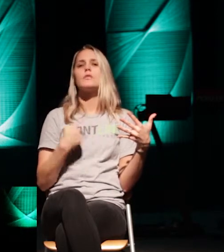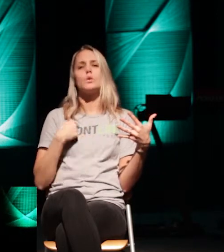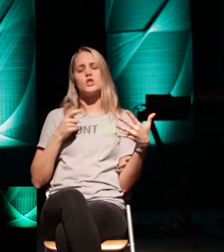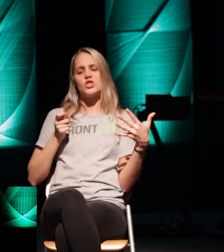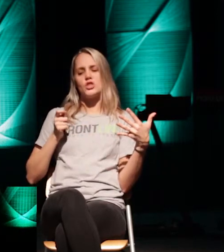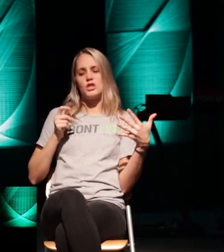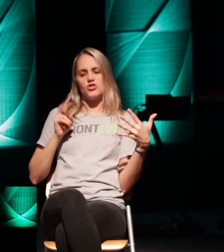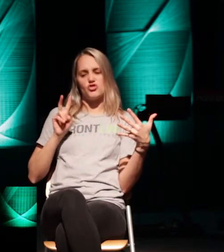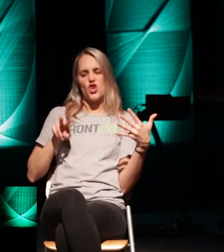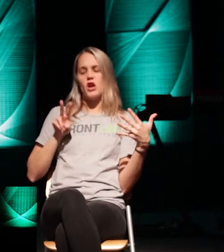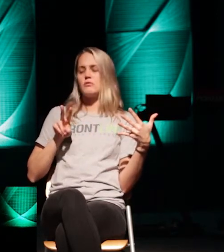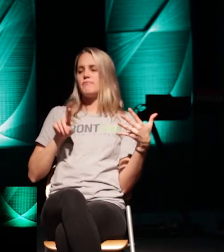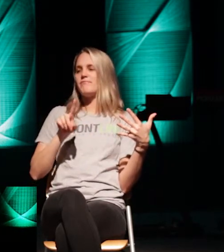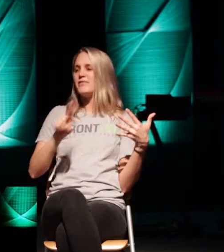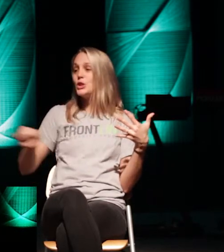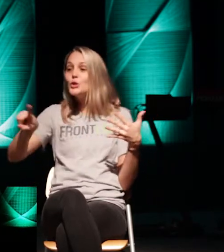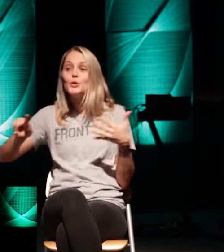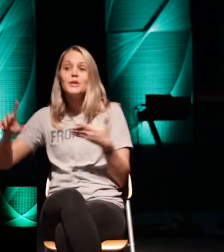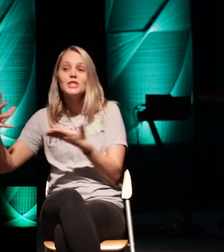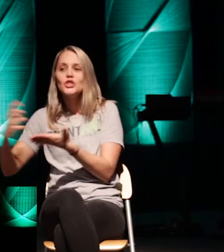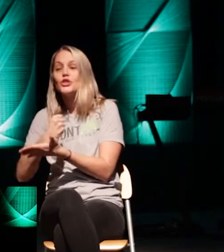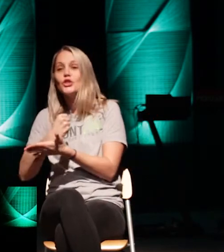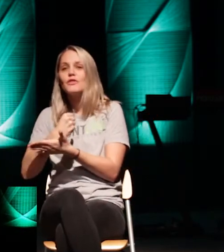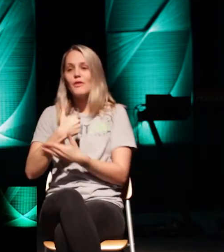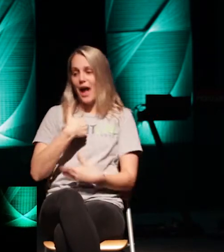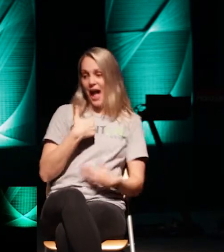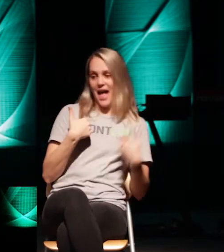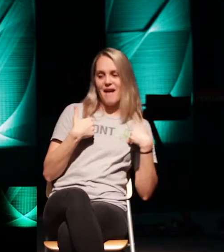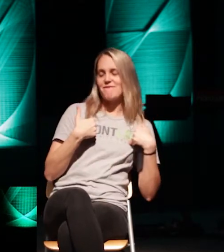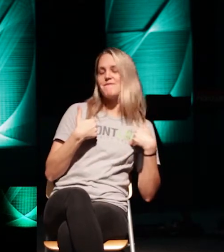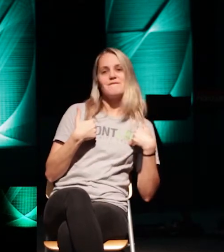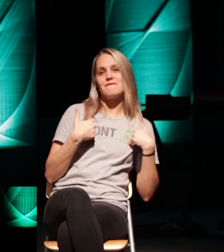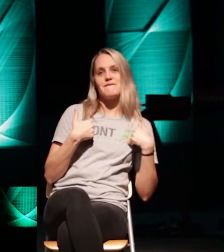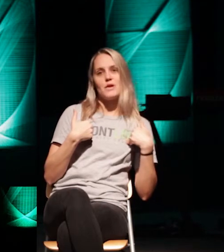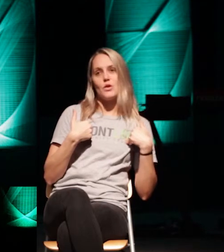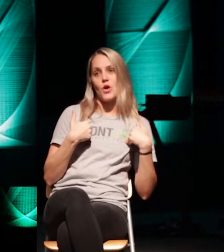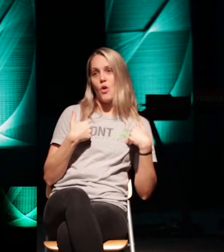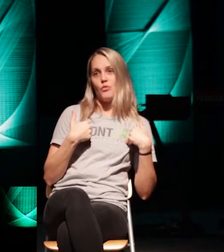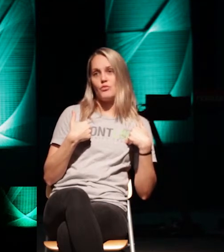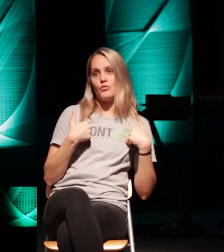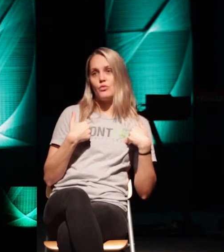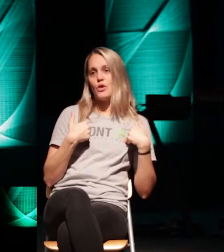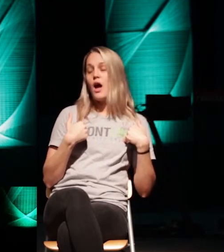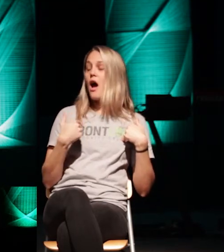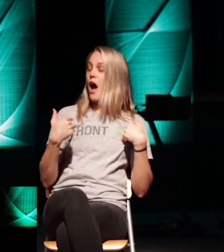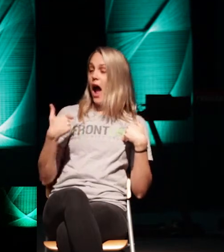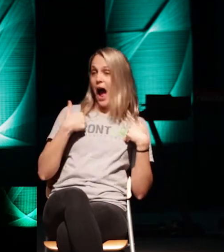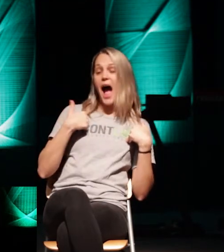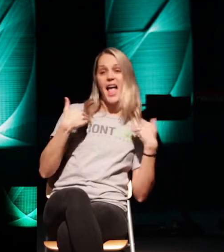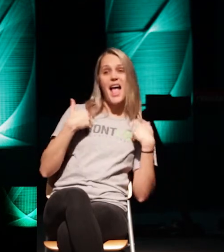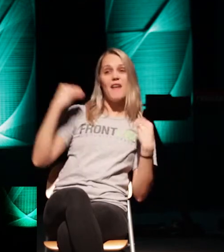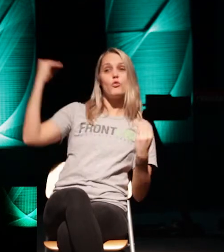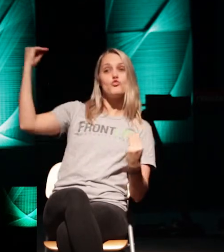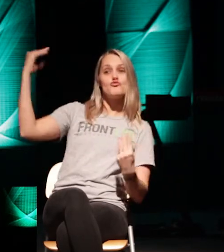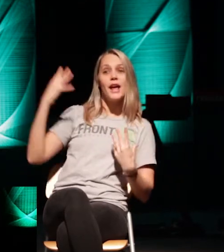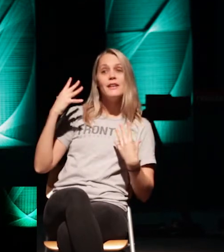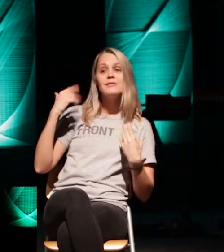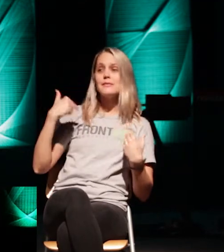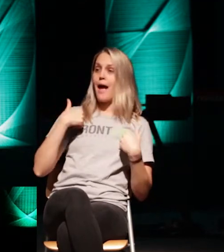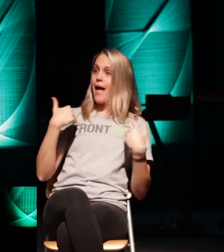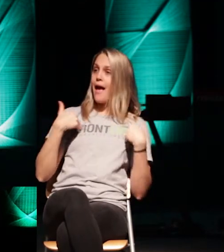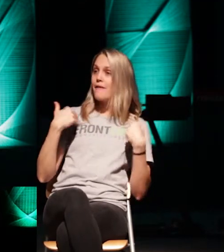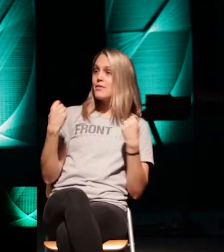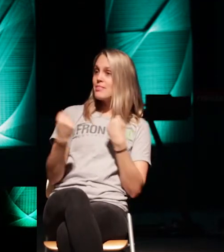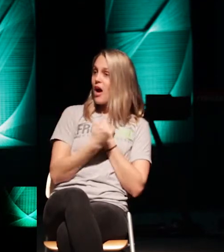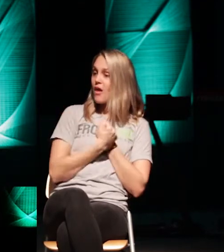don't deserve what I got. And that's grace. You don't deserve what I got, and that's love. You don't